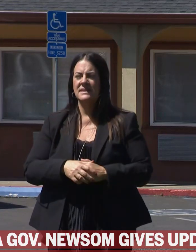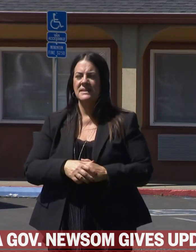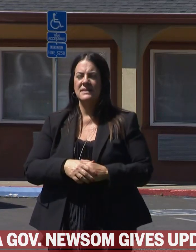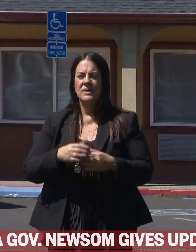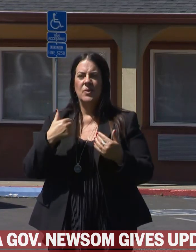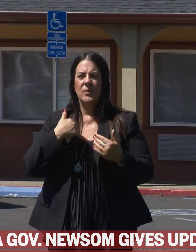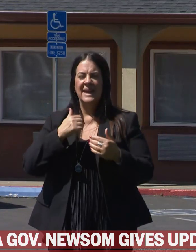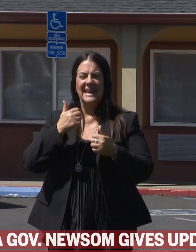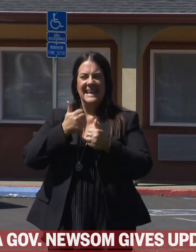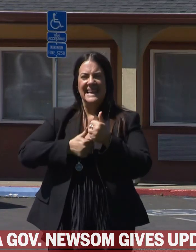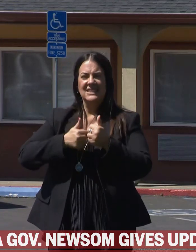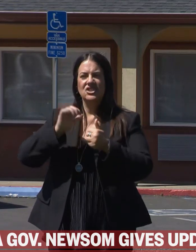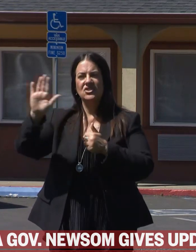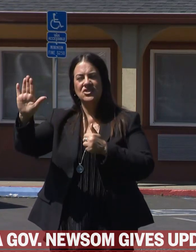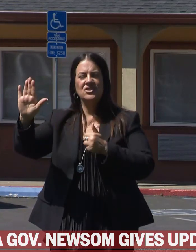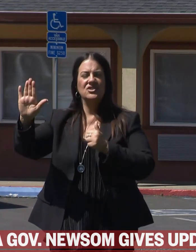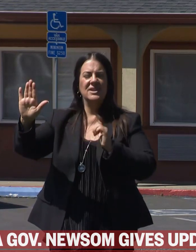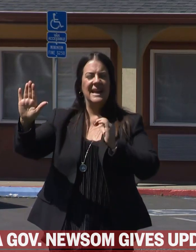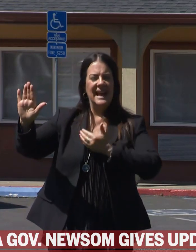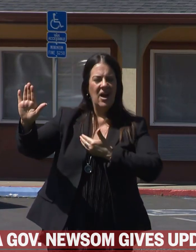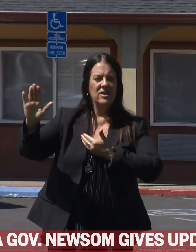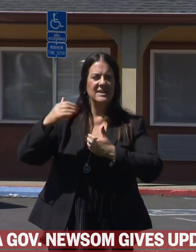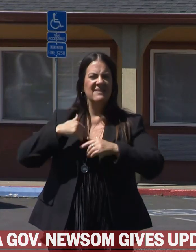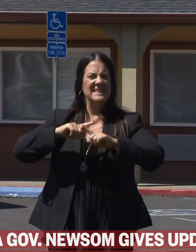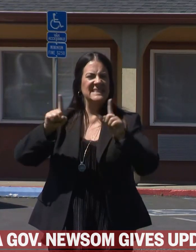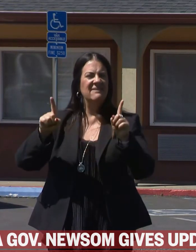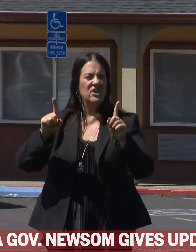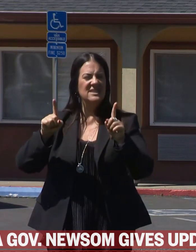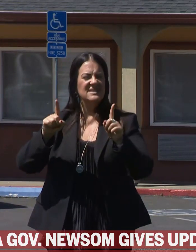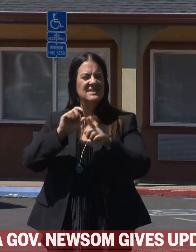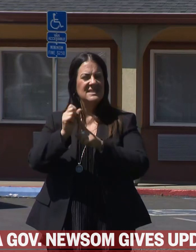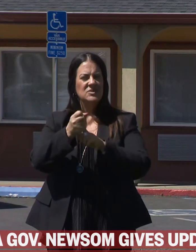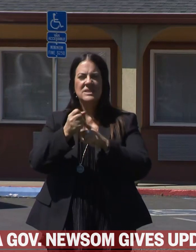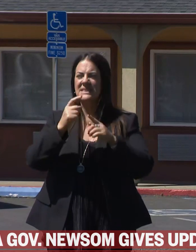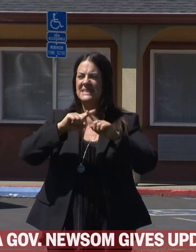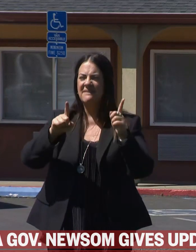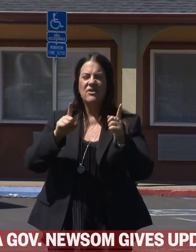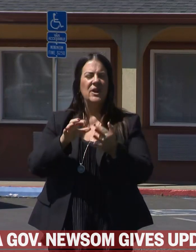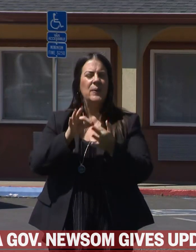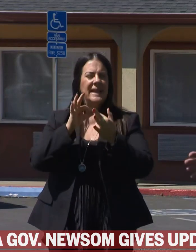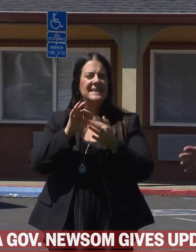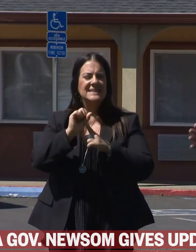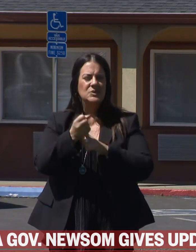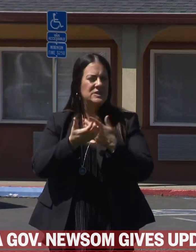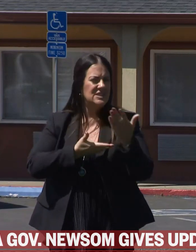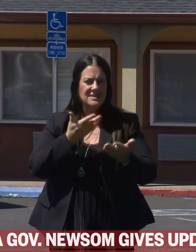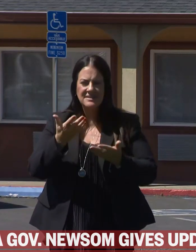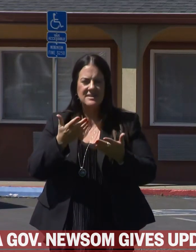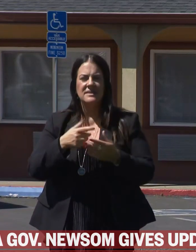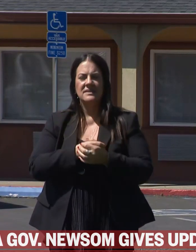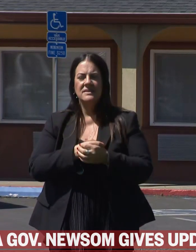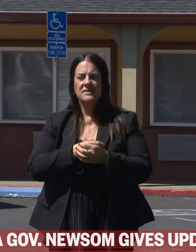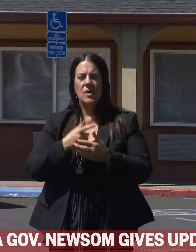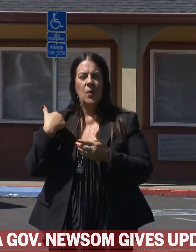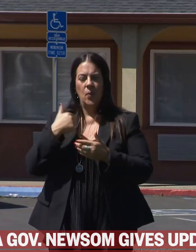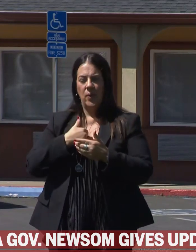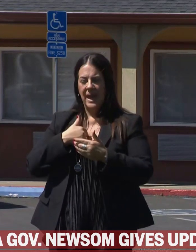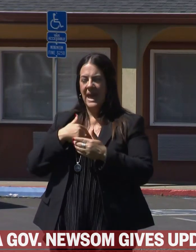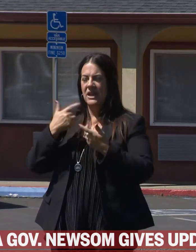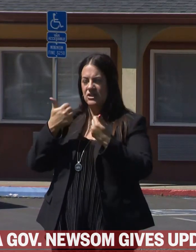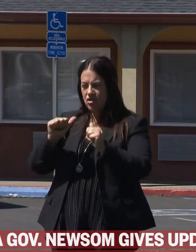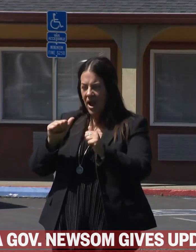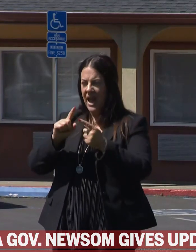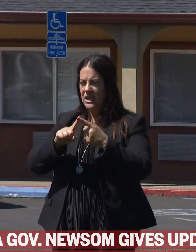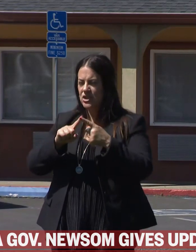set of circumstances in this state. And every day it's dynamic. Every day we're iterative in terms of incorporating new data sets and new